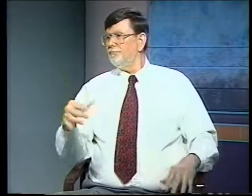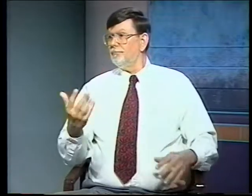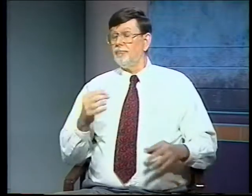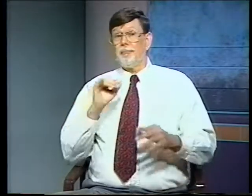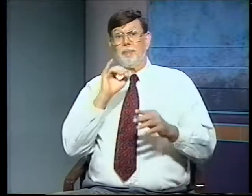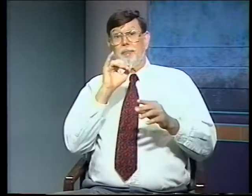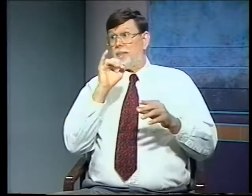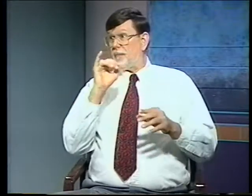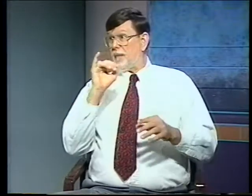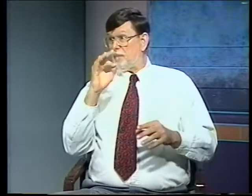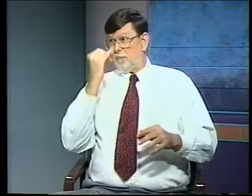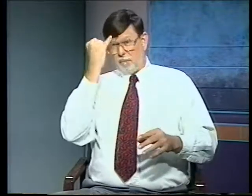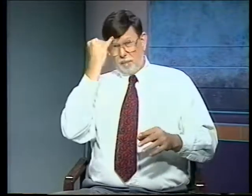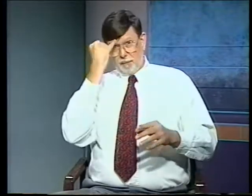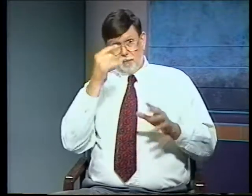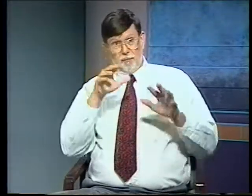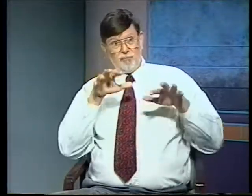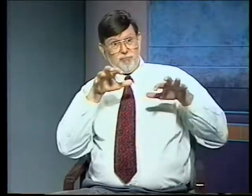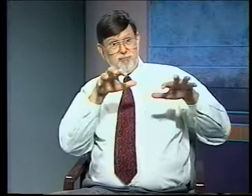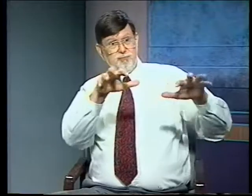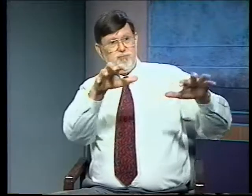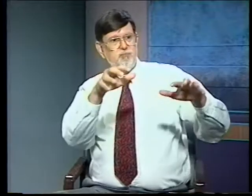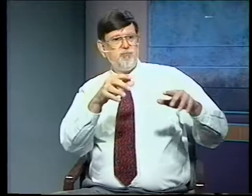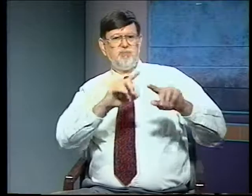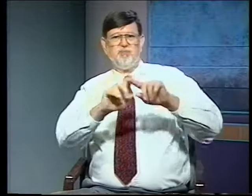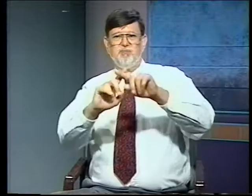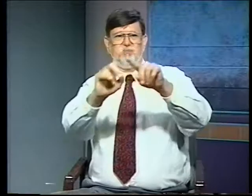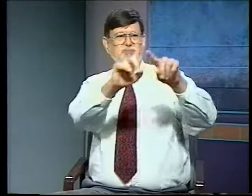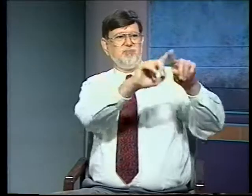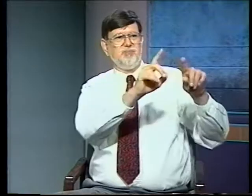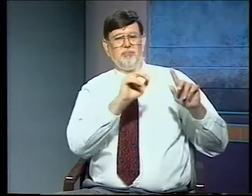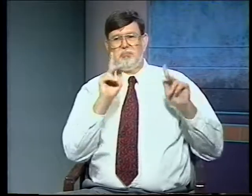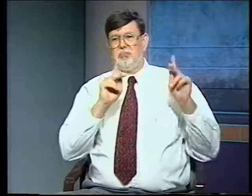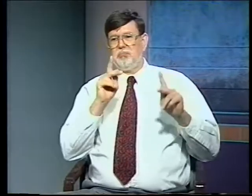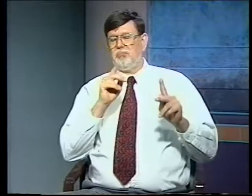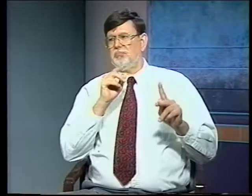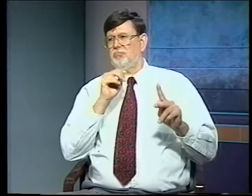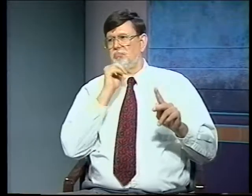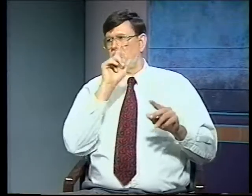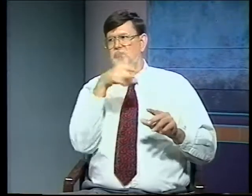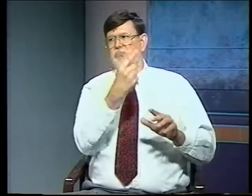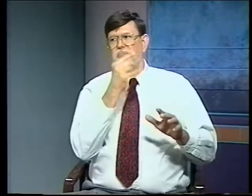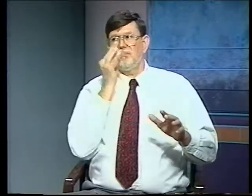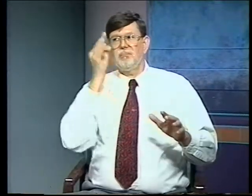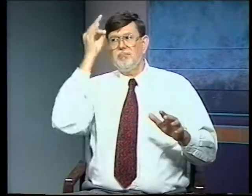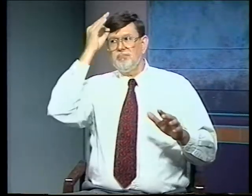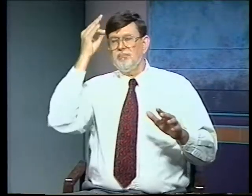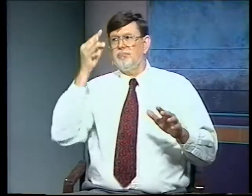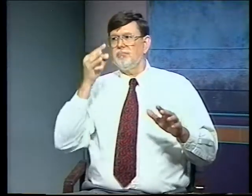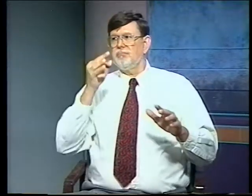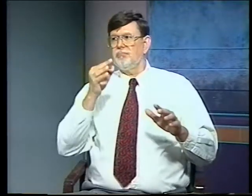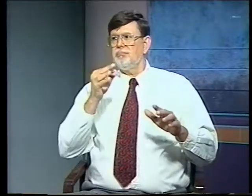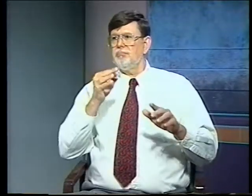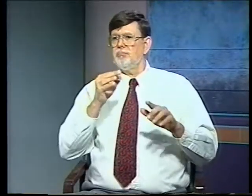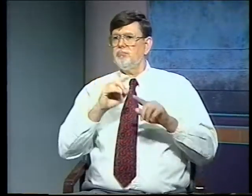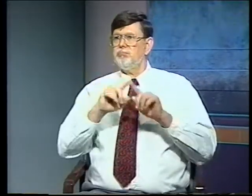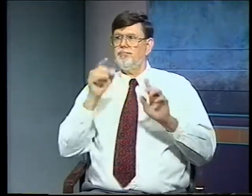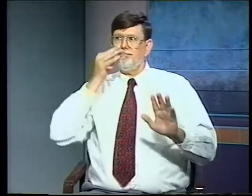I mean, it really would depend upon the situation. If we have an audience which comes